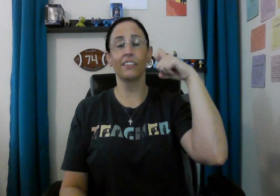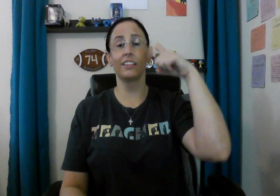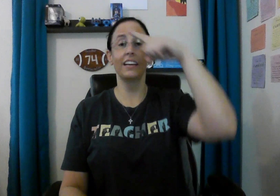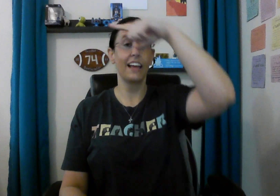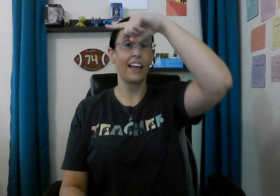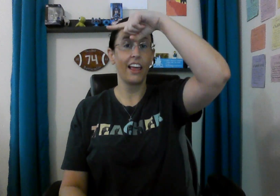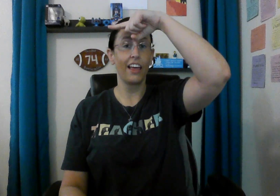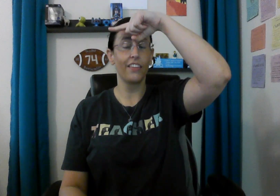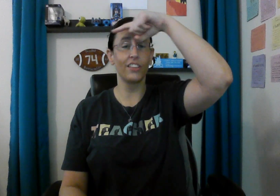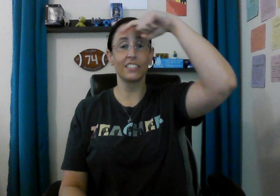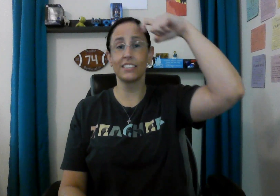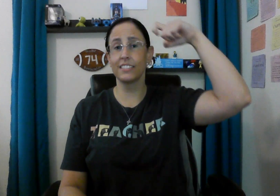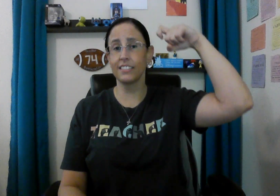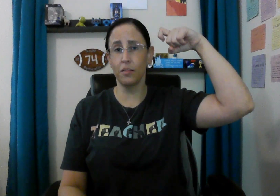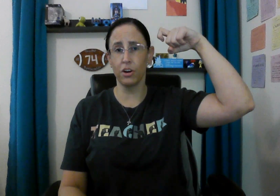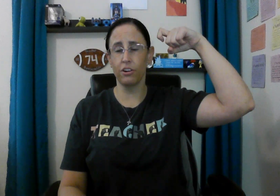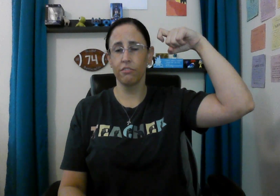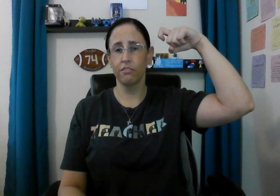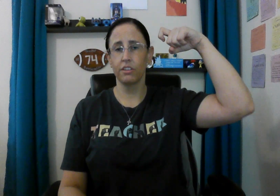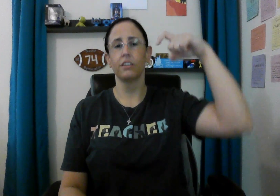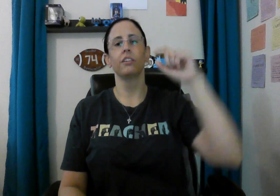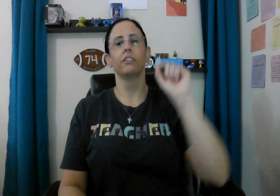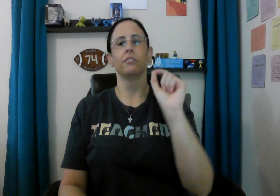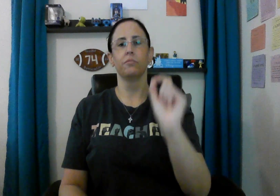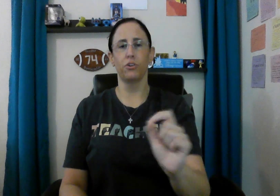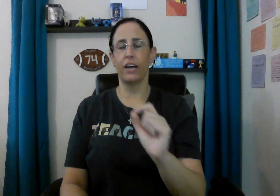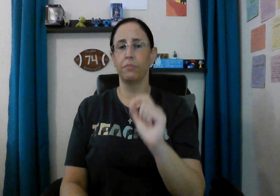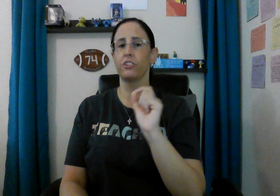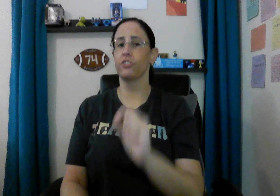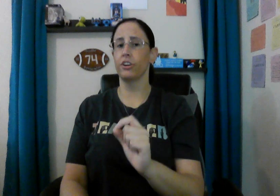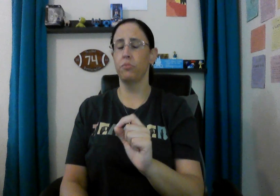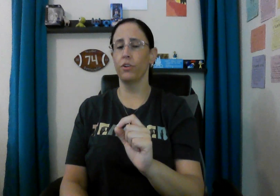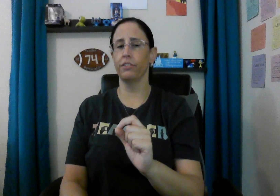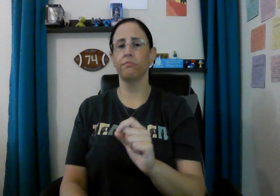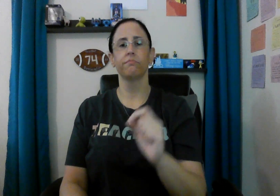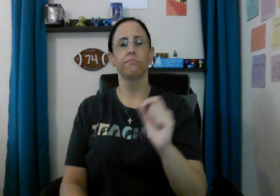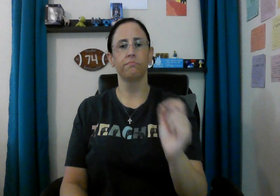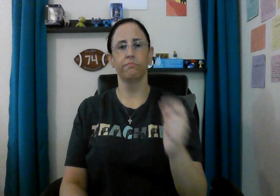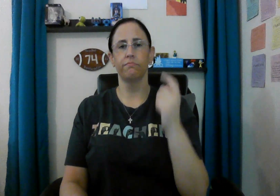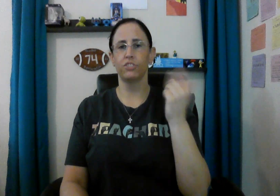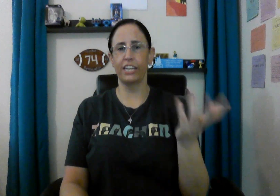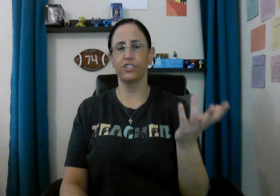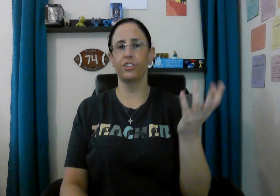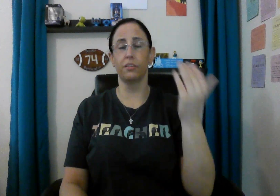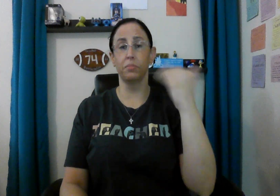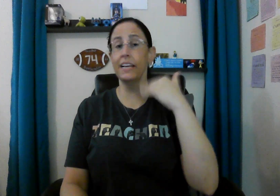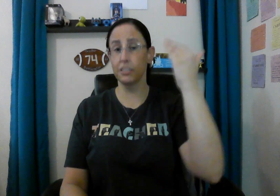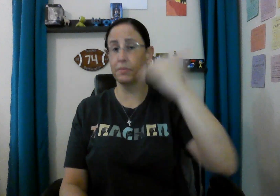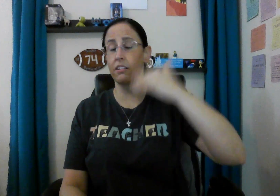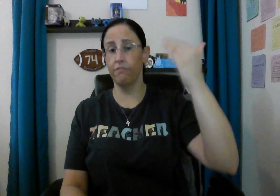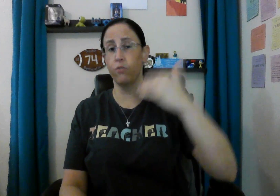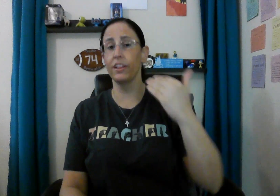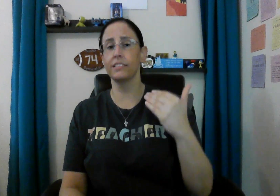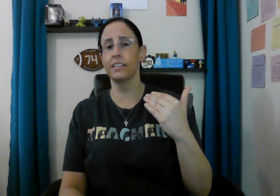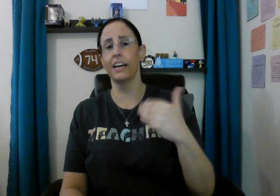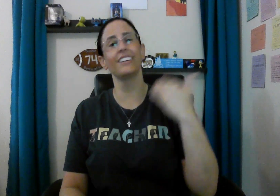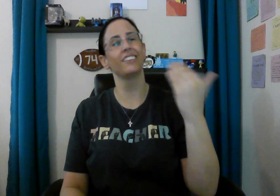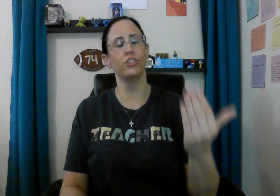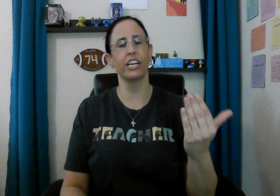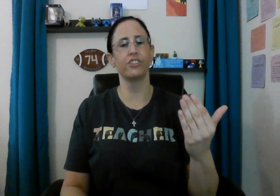ugly. This is summer. Parameters are important. Change the placement for that sign, you change the